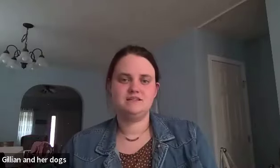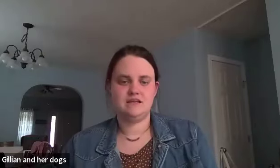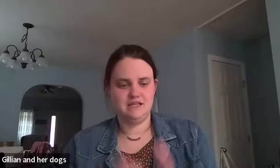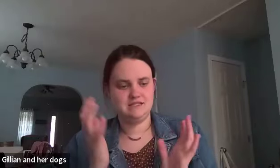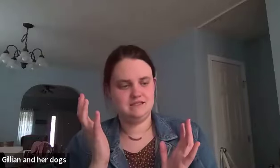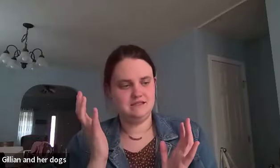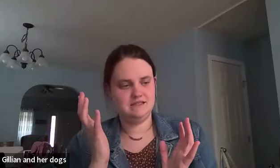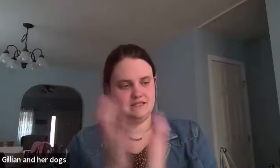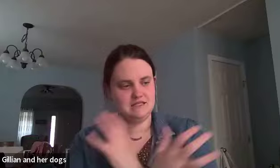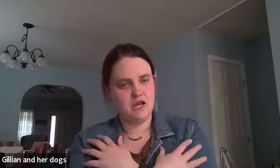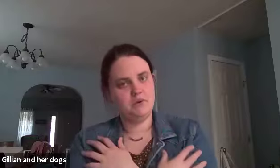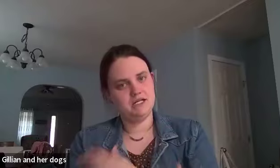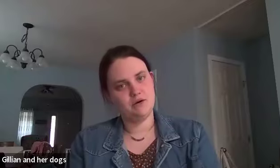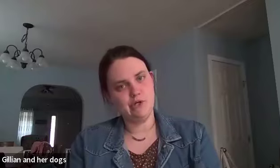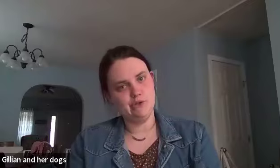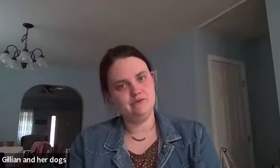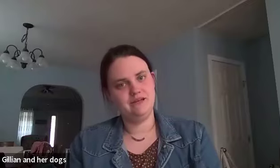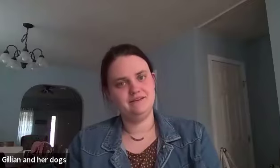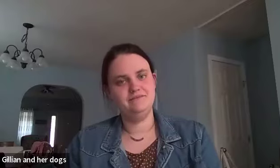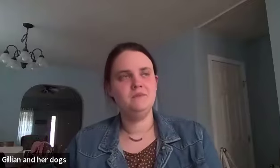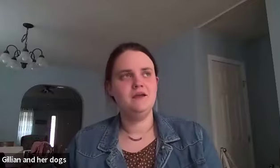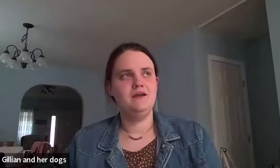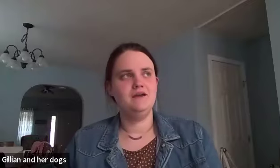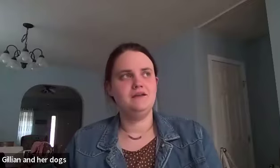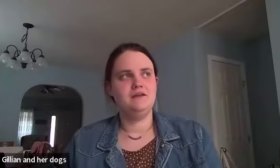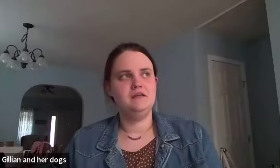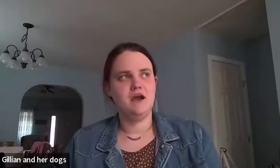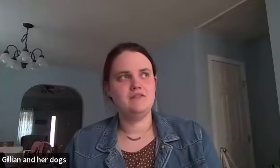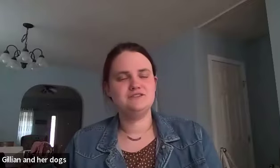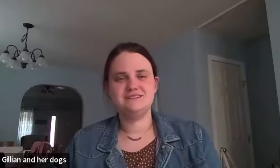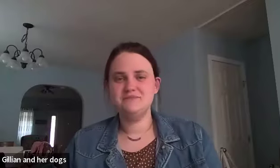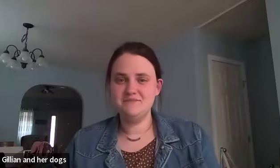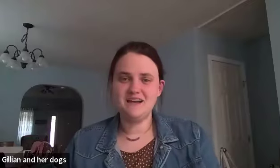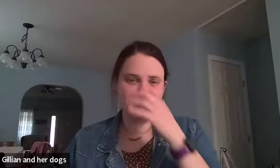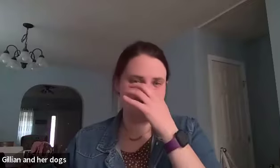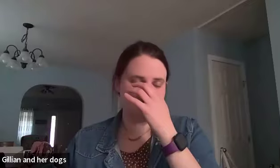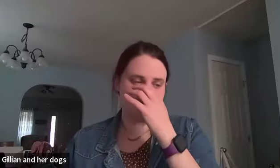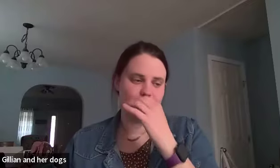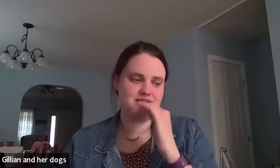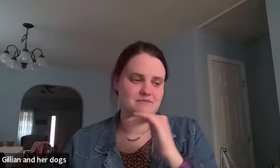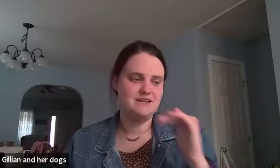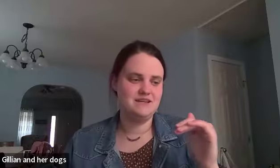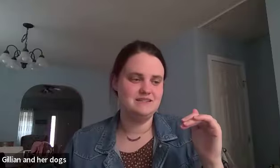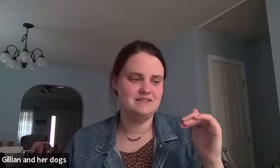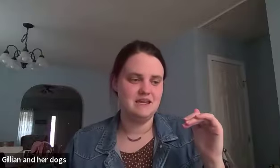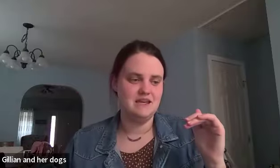because it's a bear, but it's not real. And yeah, there's sometimes I always think it's funny when some kids